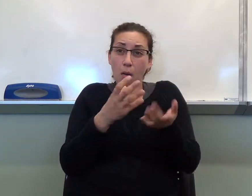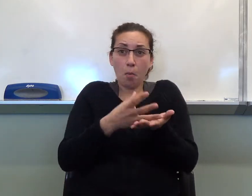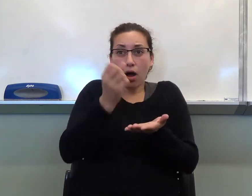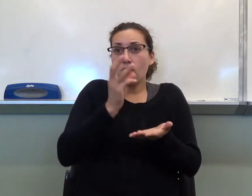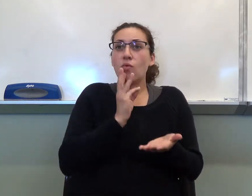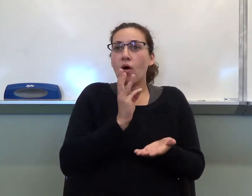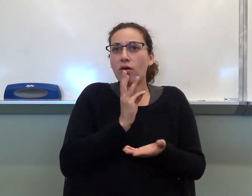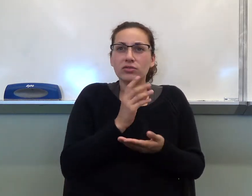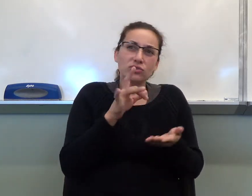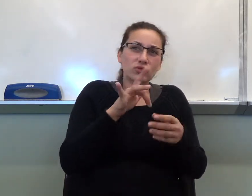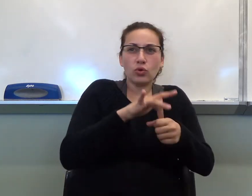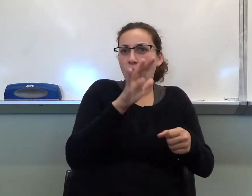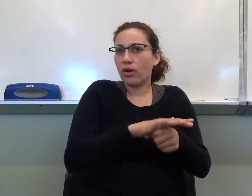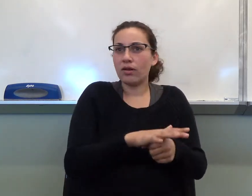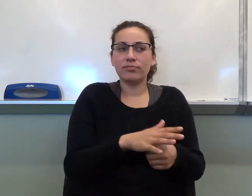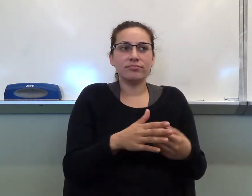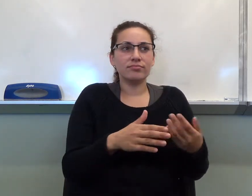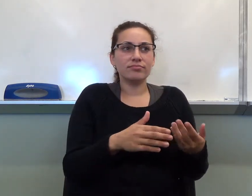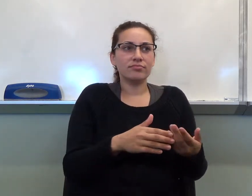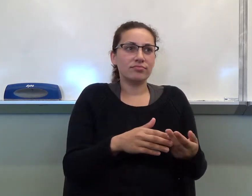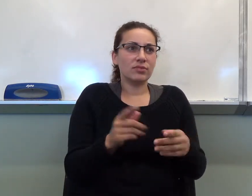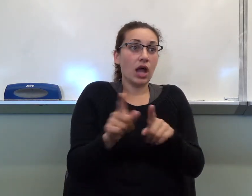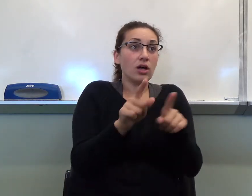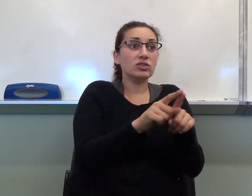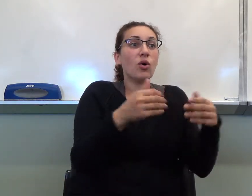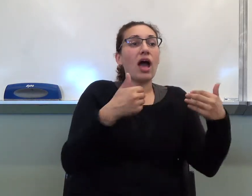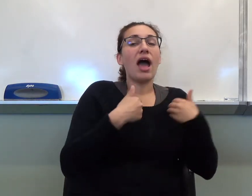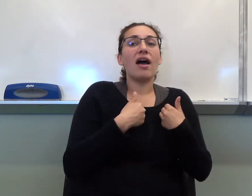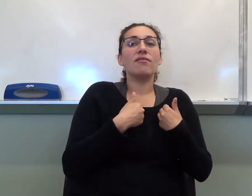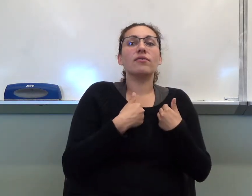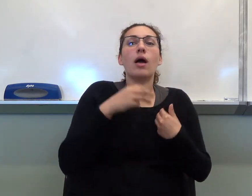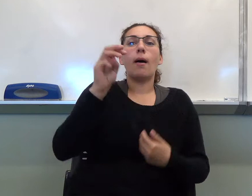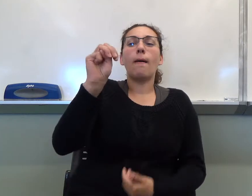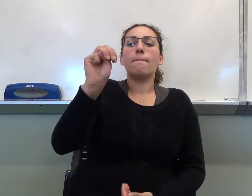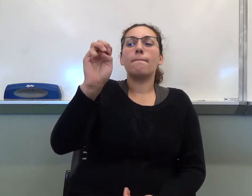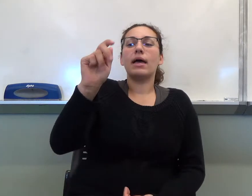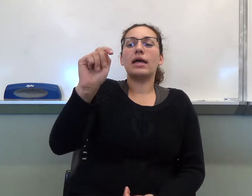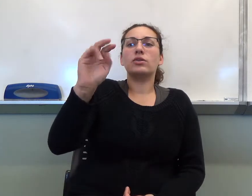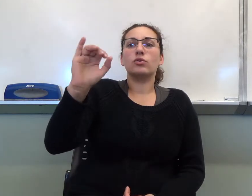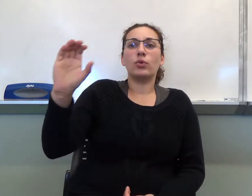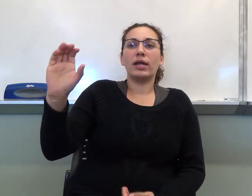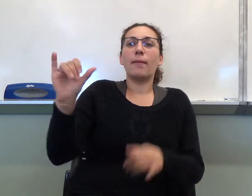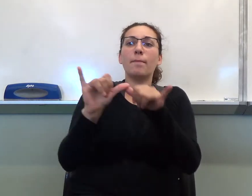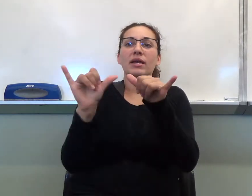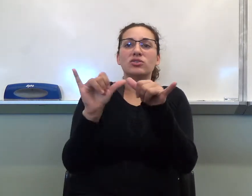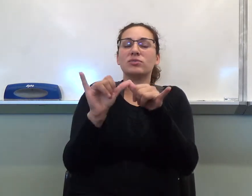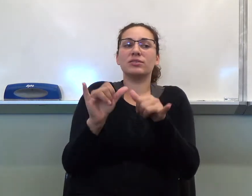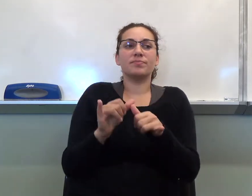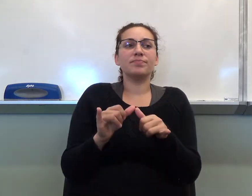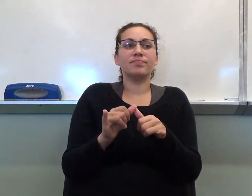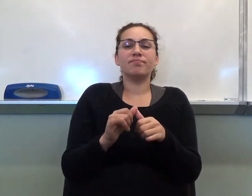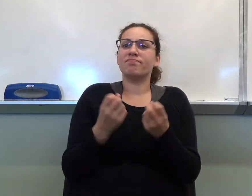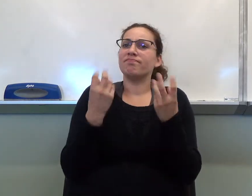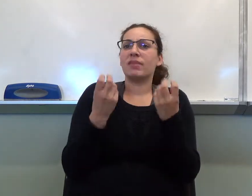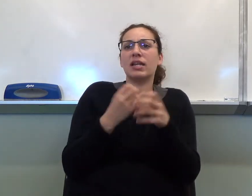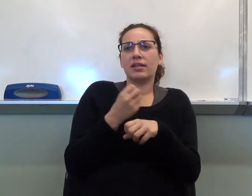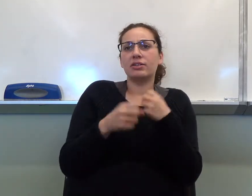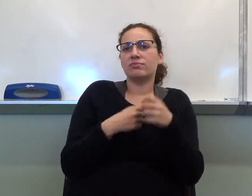water, sodas, and stuff like that, they also put the metric measurement on it. That's been going on for a lot of years. You go down to the Safeway and buy